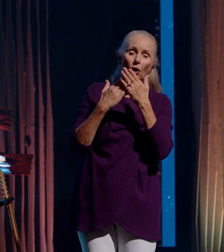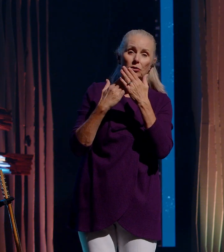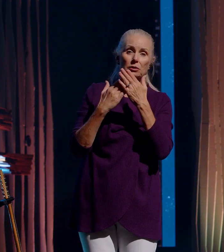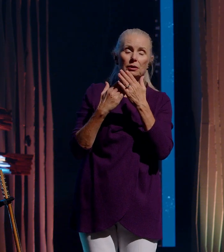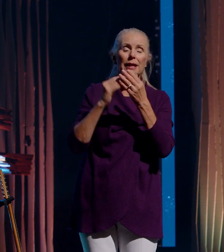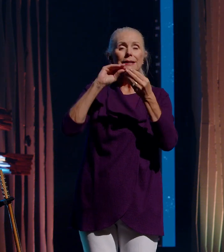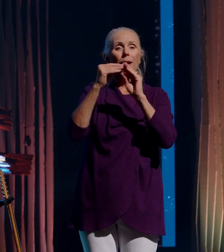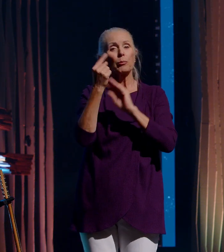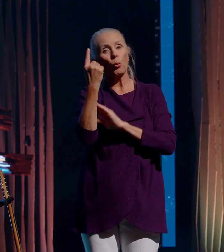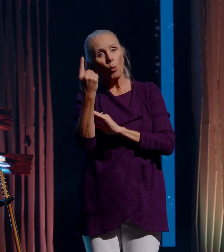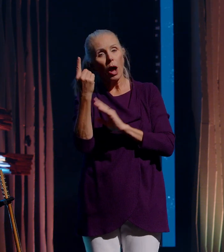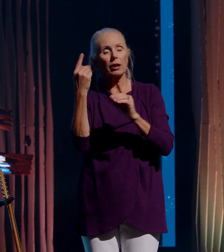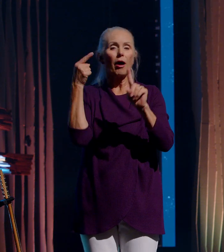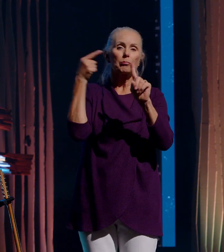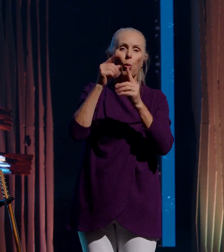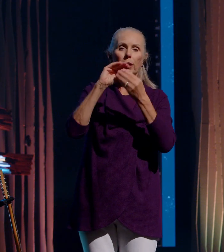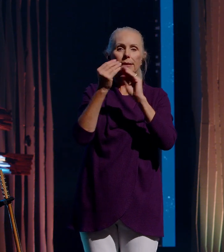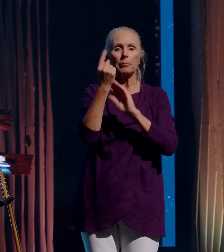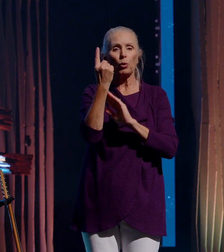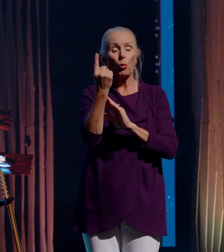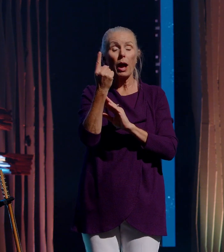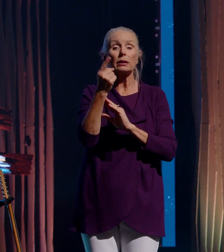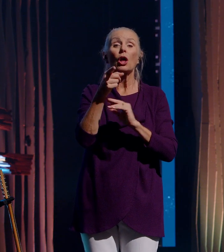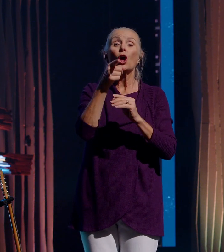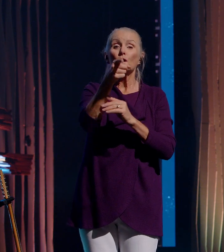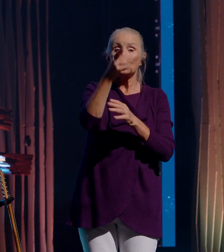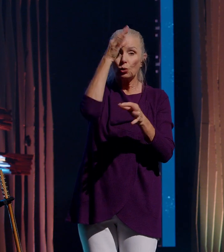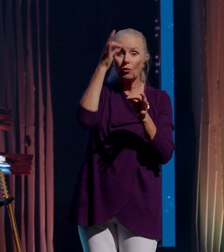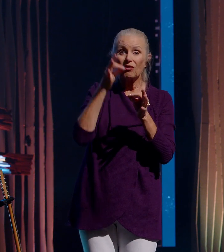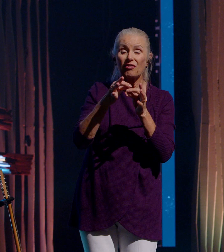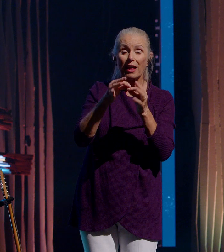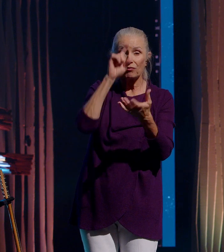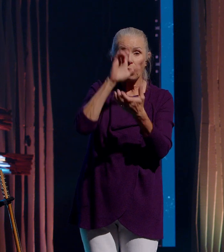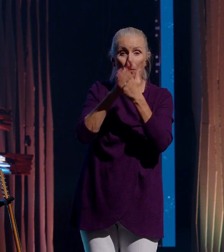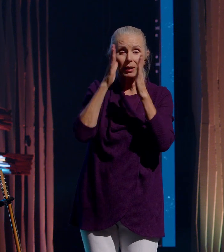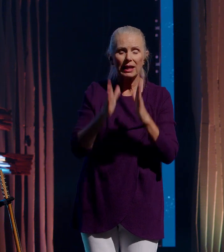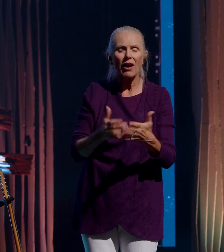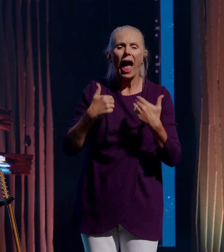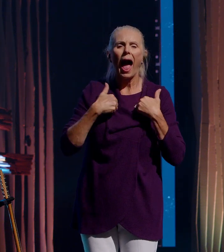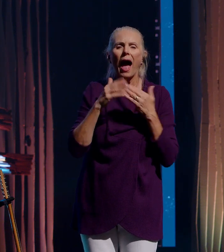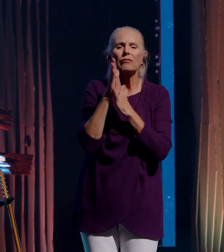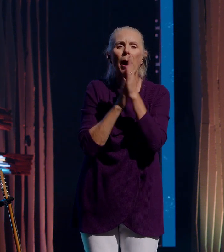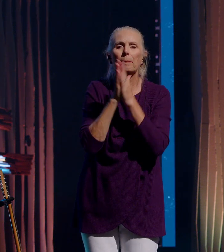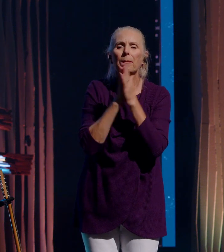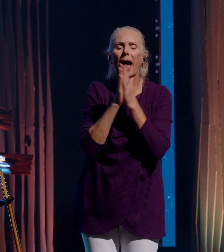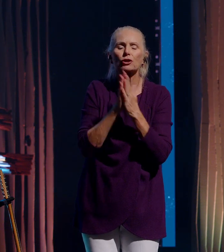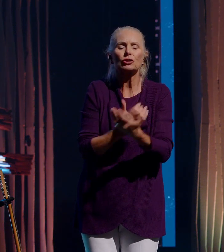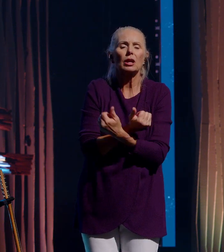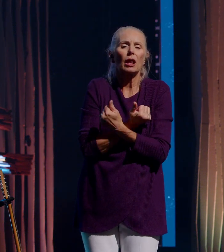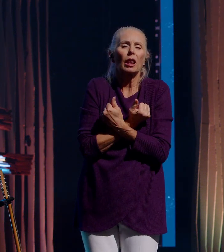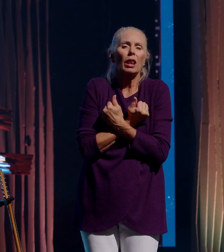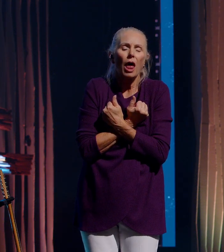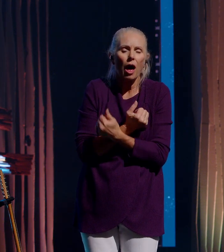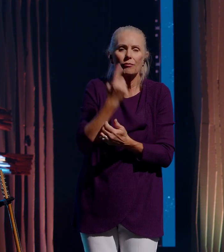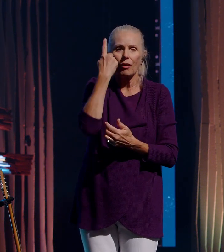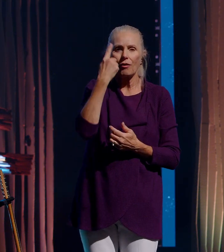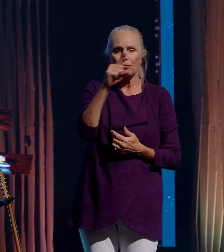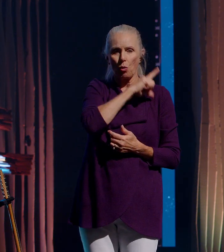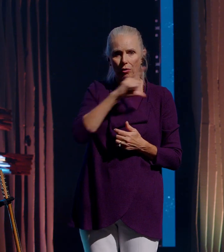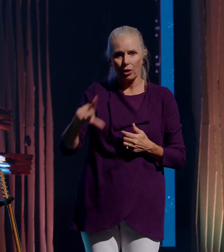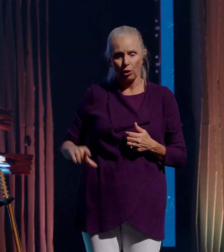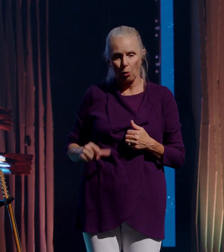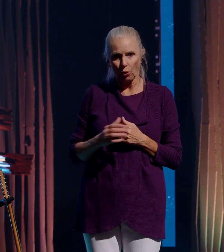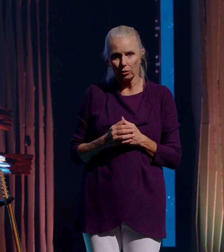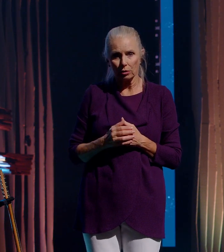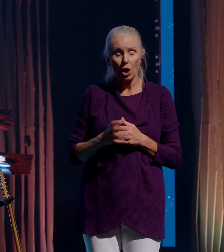Part number one on your notes is this. Faithful believers have a passionate love for the Lord. I mean, right off the bat,